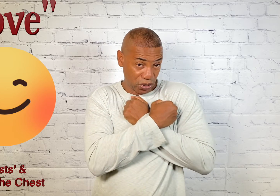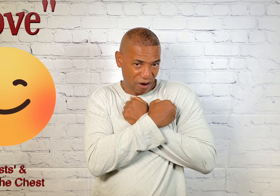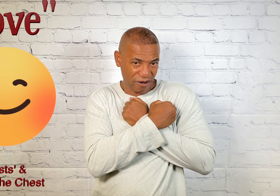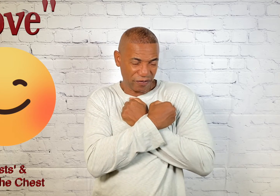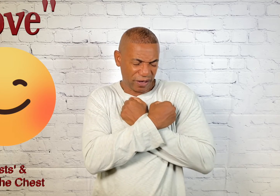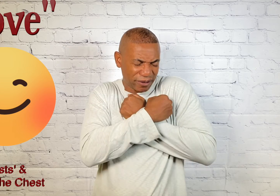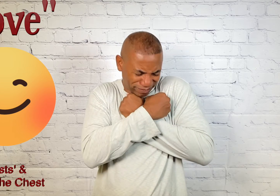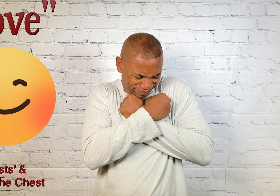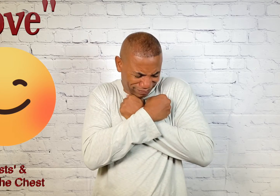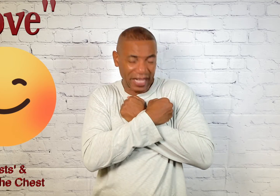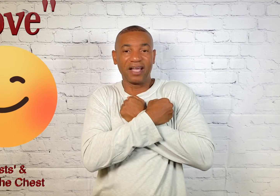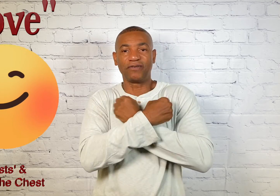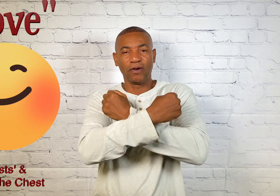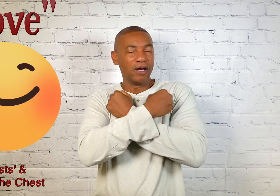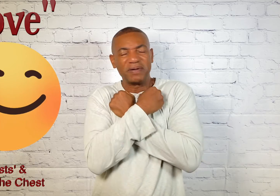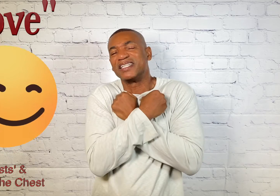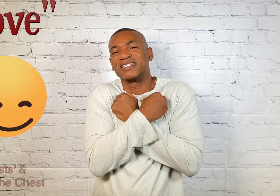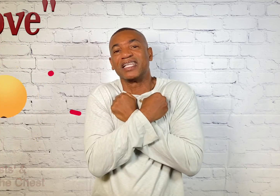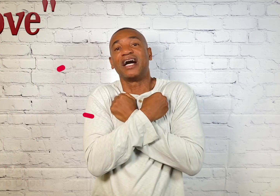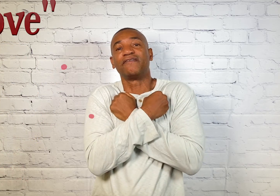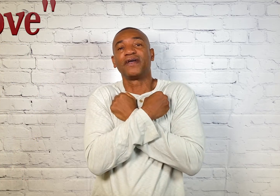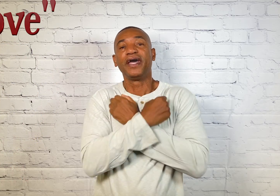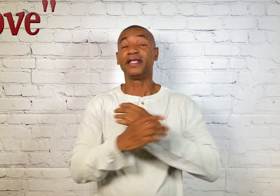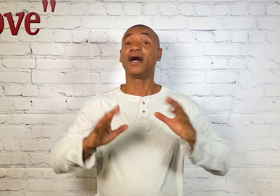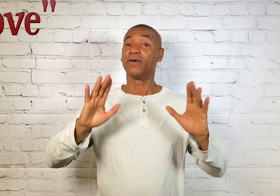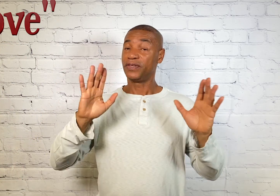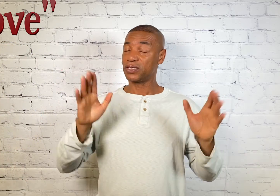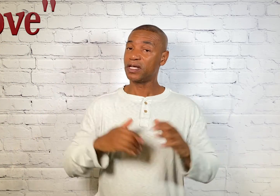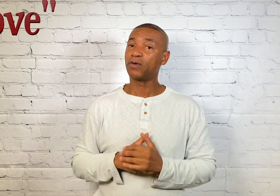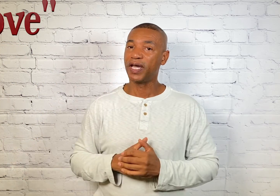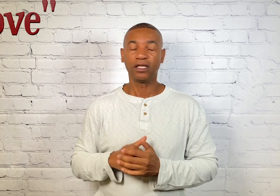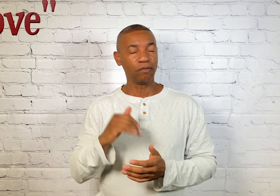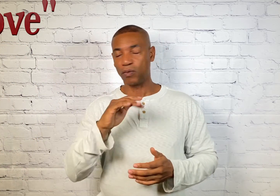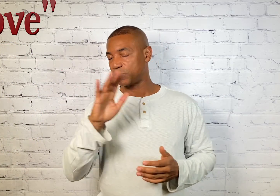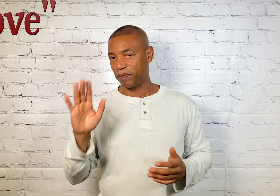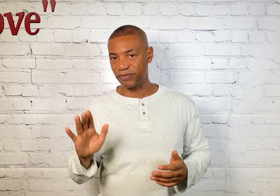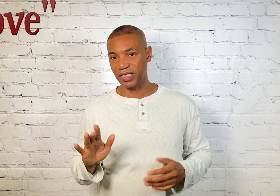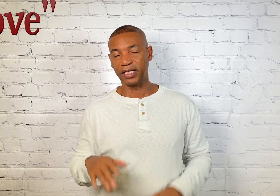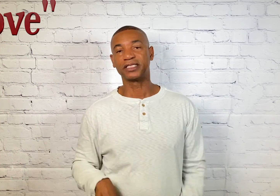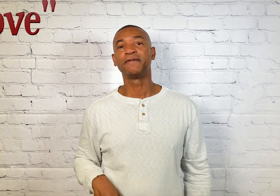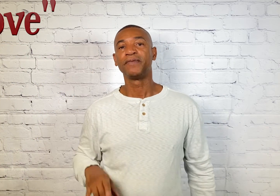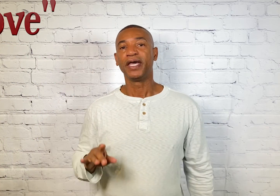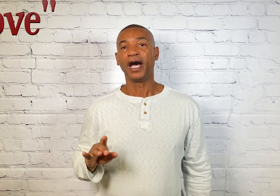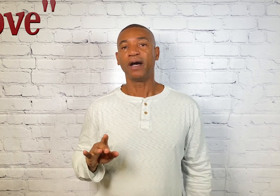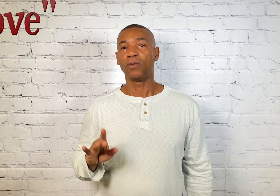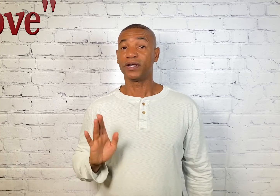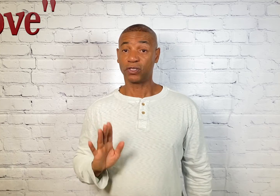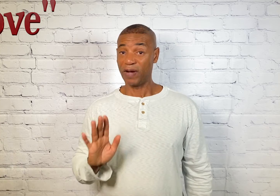heart over here. I love you, but this is love. Now, there's another way, and most people have seen this, where it's